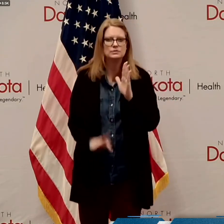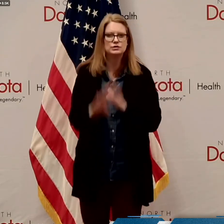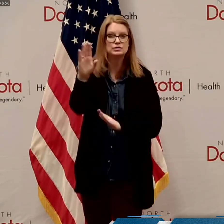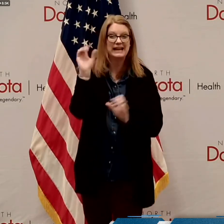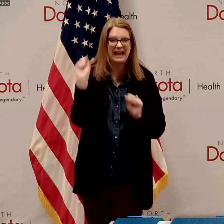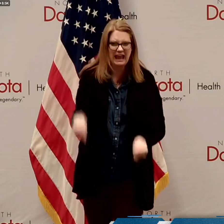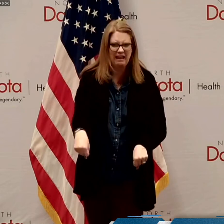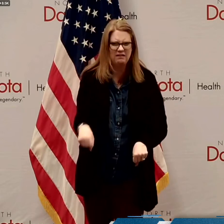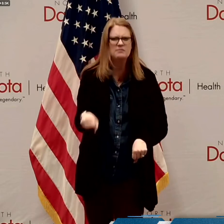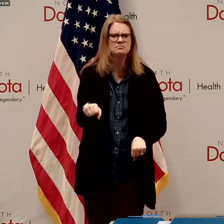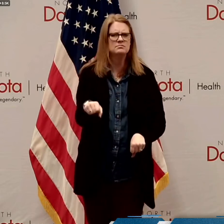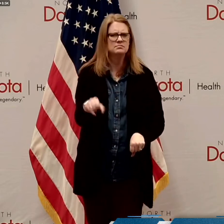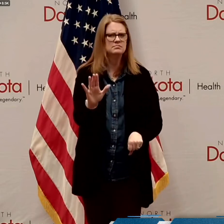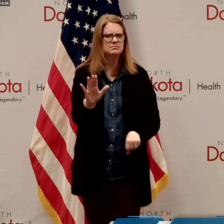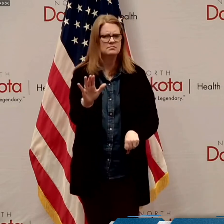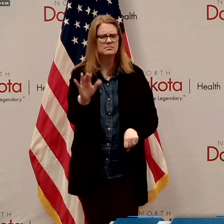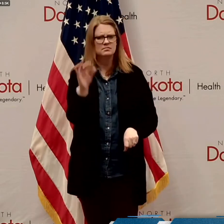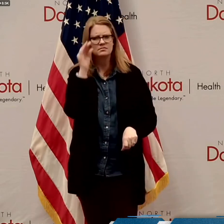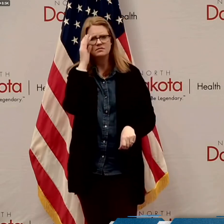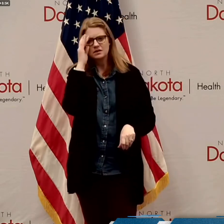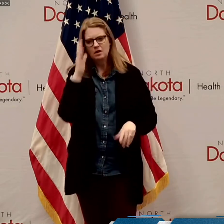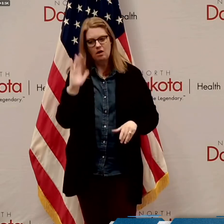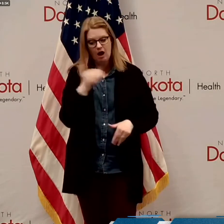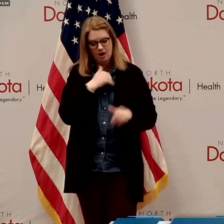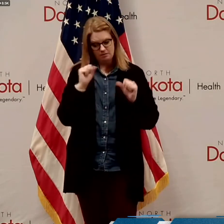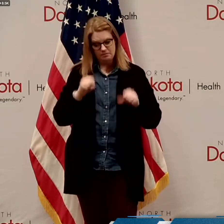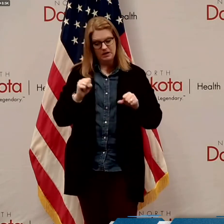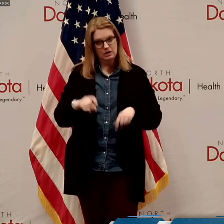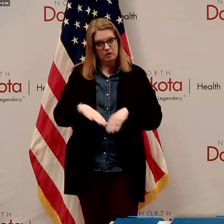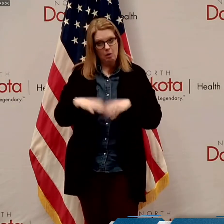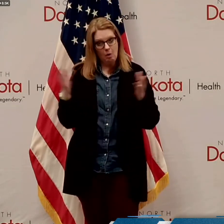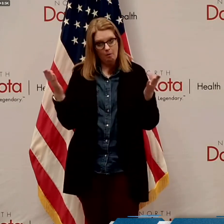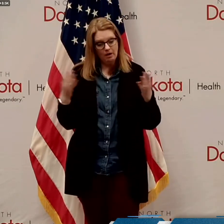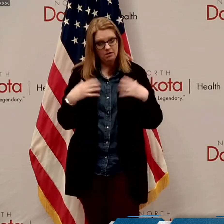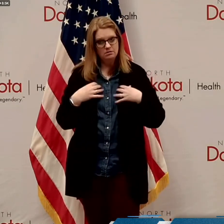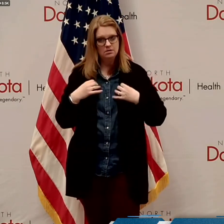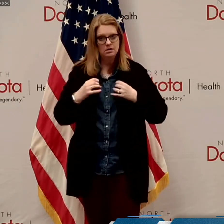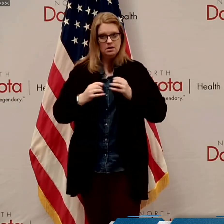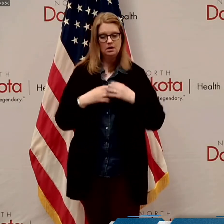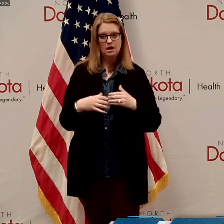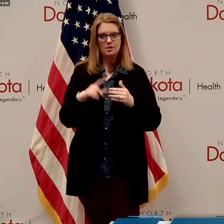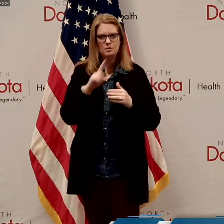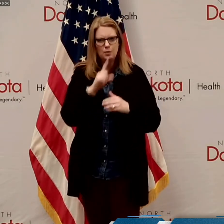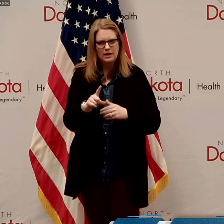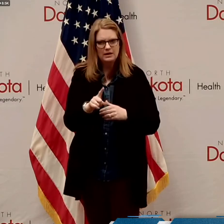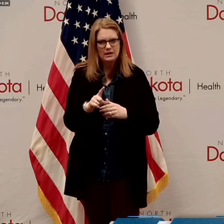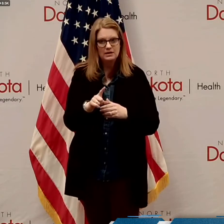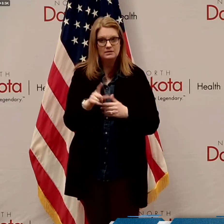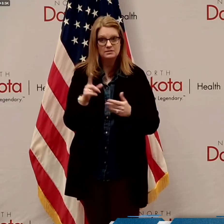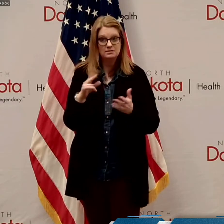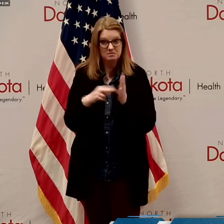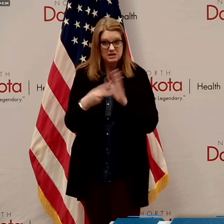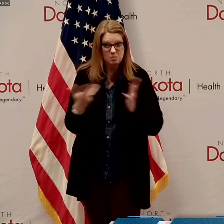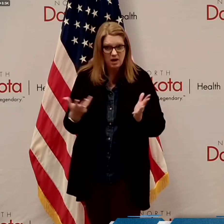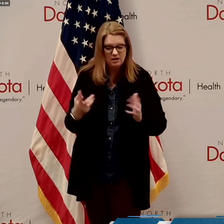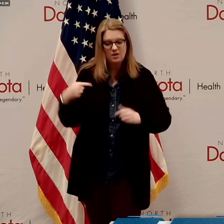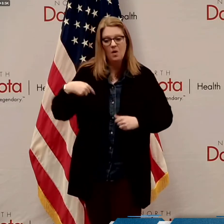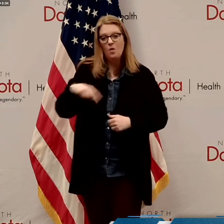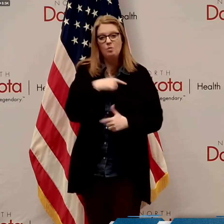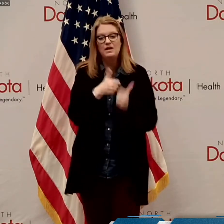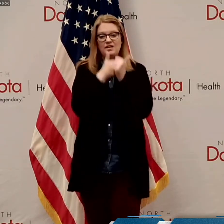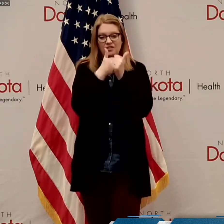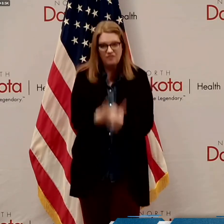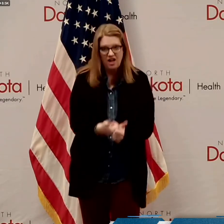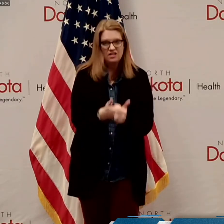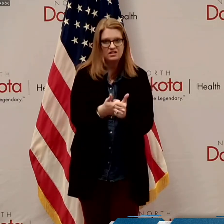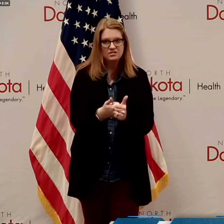our ability to reopen depends on our diligence in maintaining these practices that